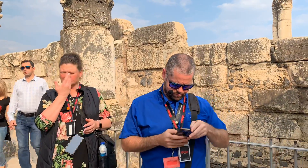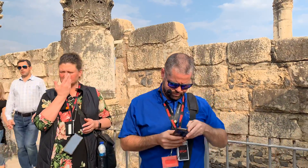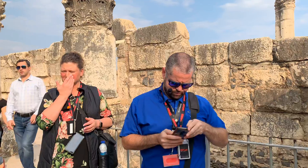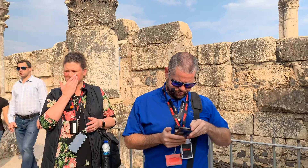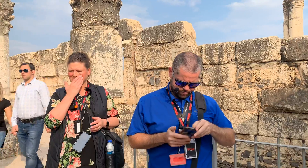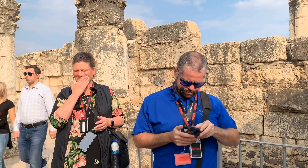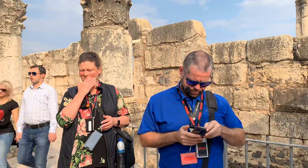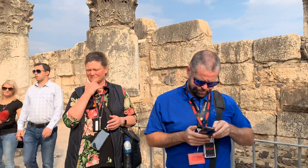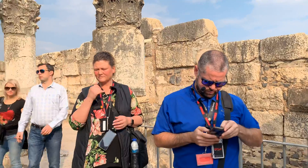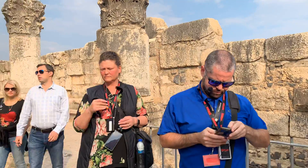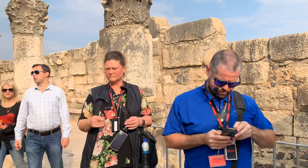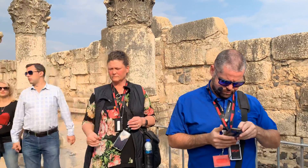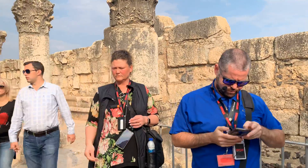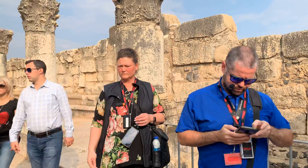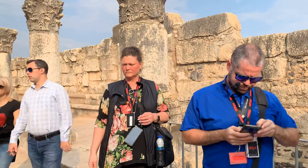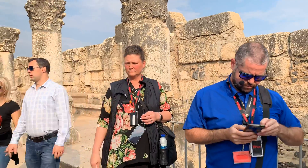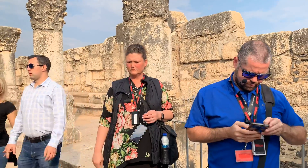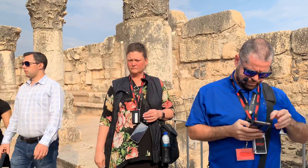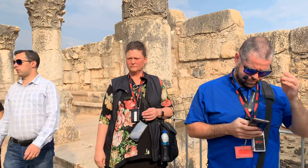You have a question.